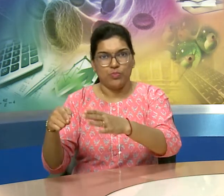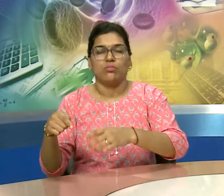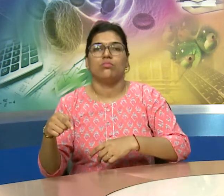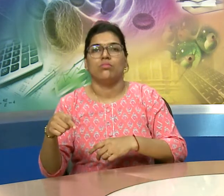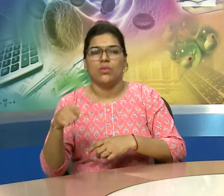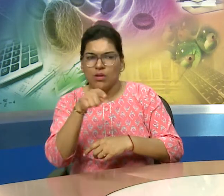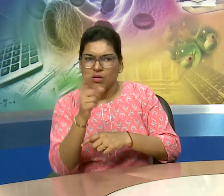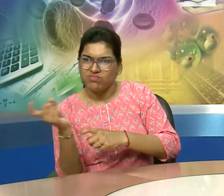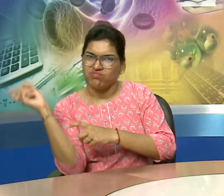Scorpio.